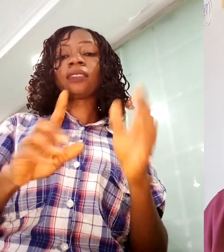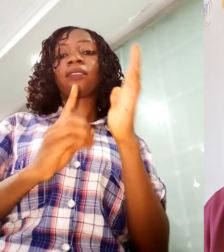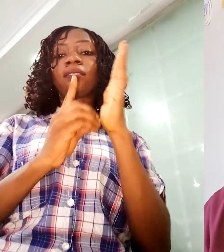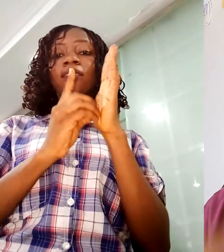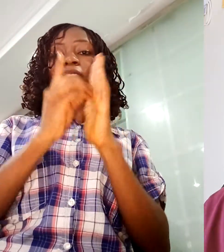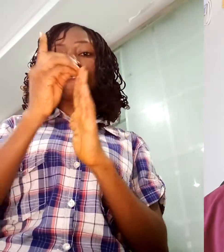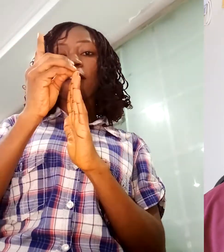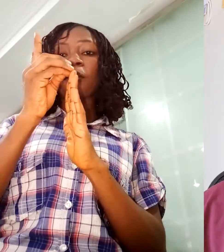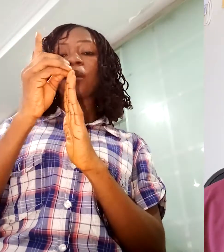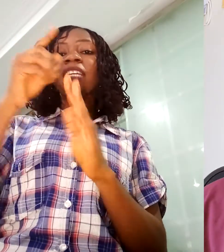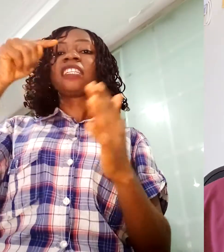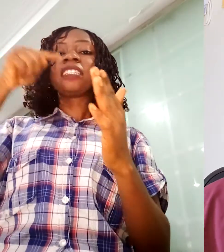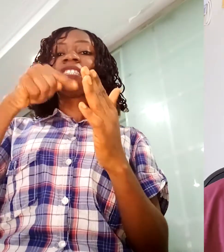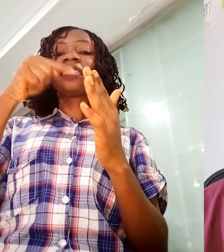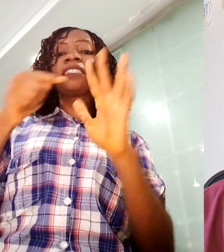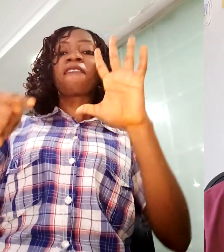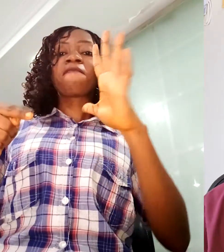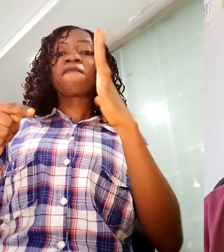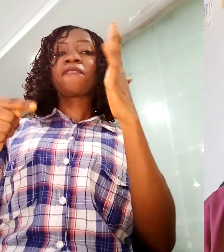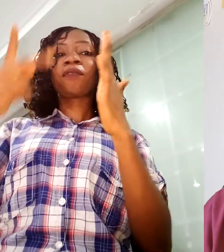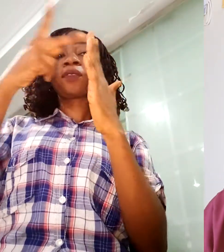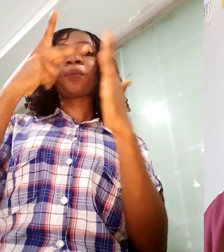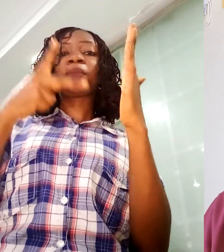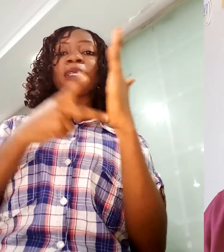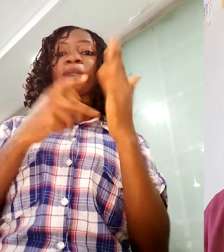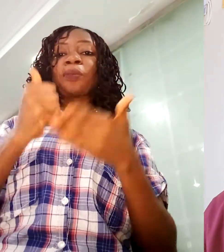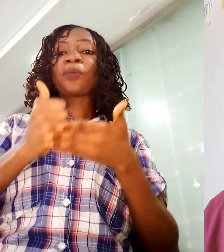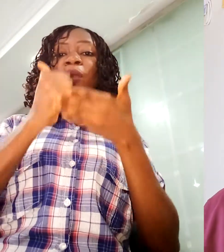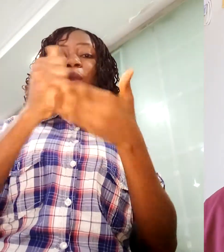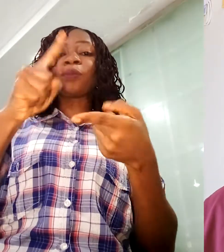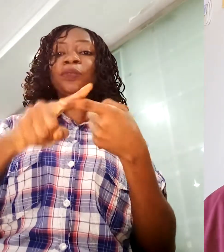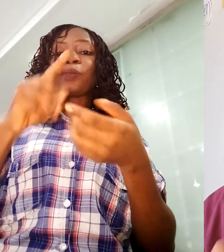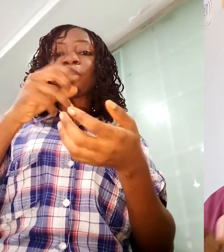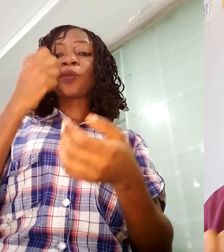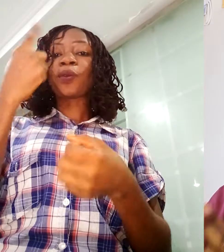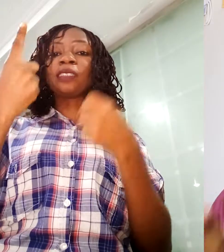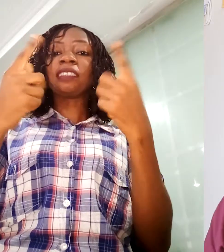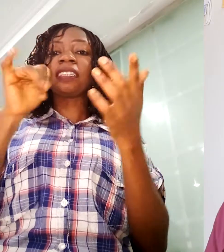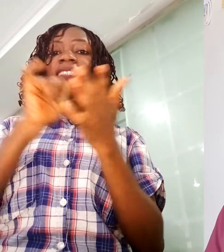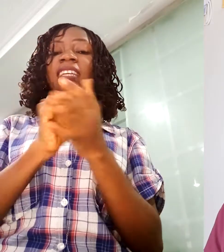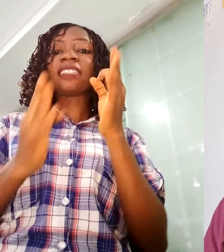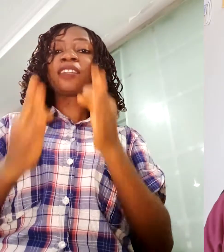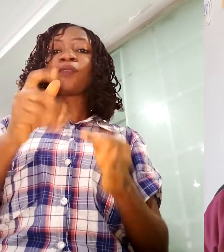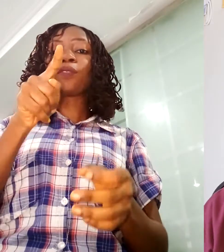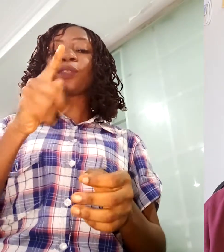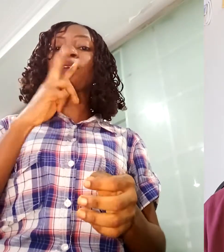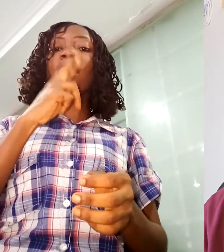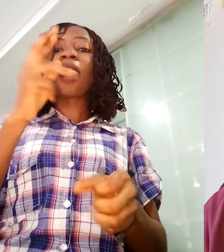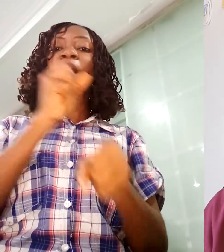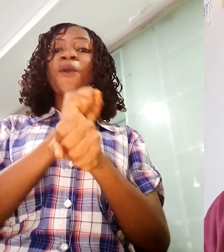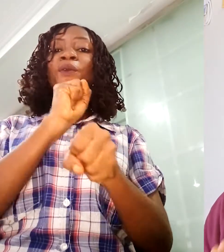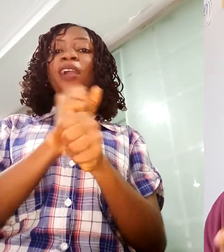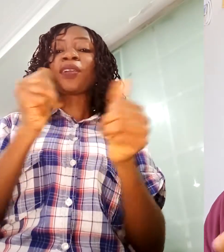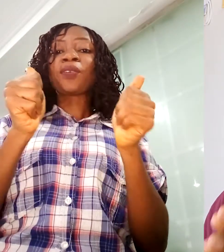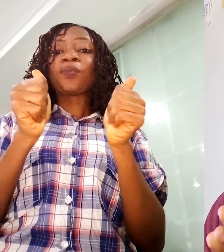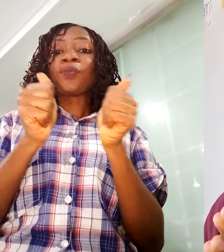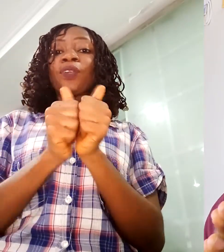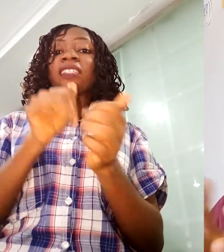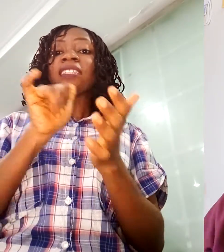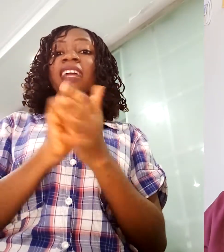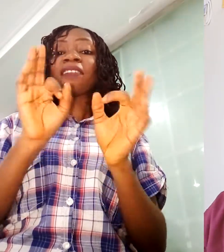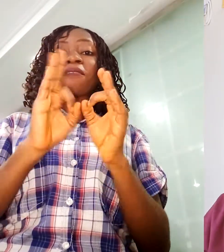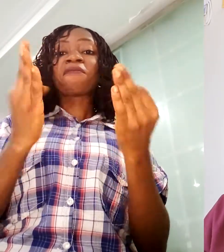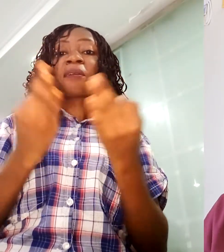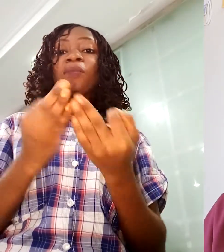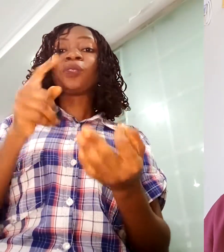So this fifth principle helps us to understand that if you are working with such a family, that you